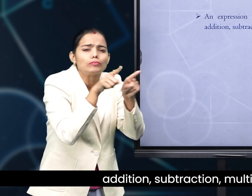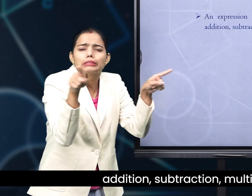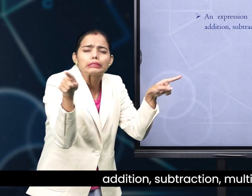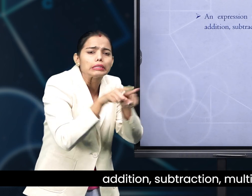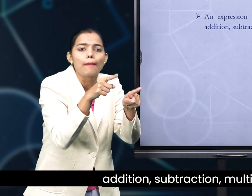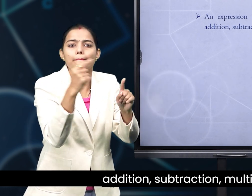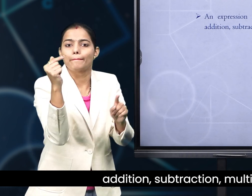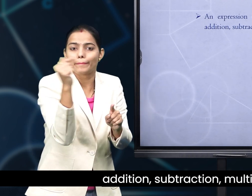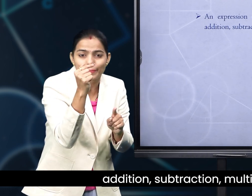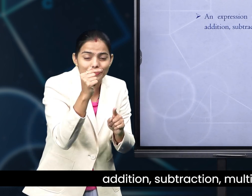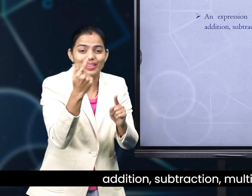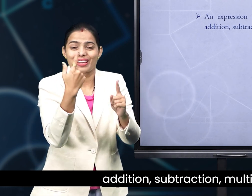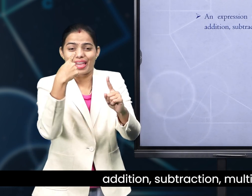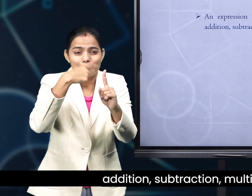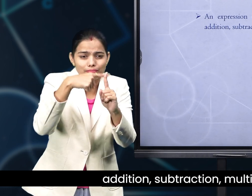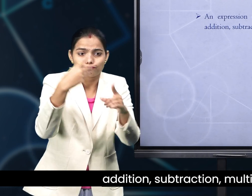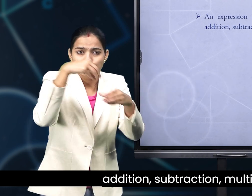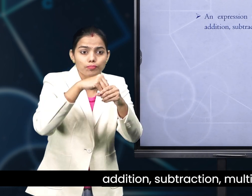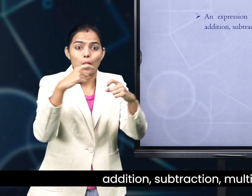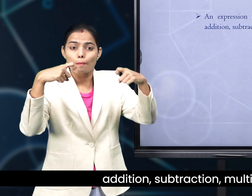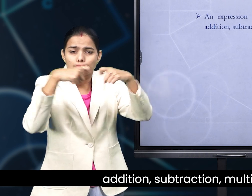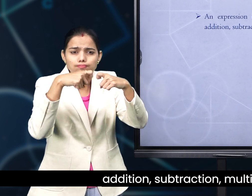subtraction, multiplication, and division.